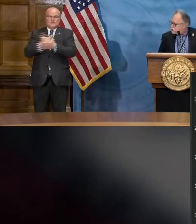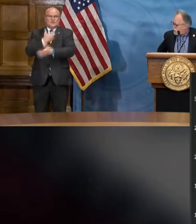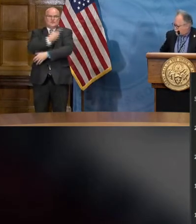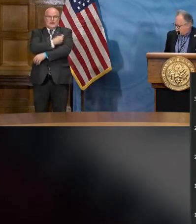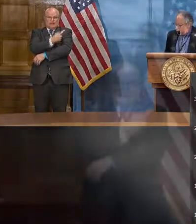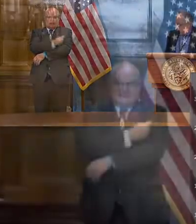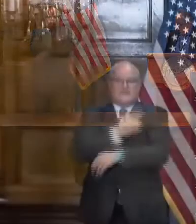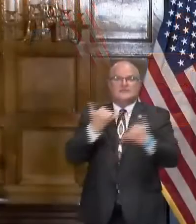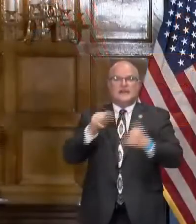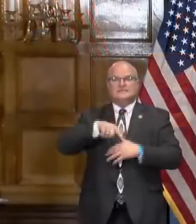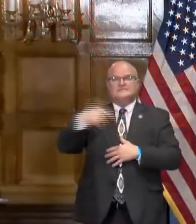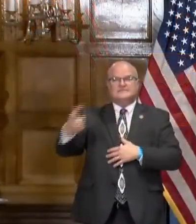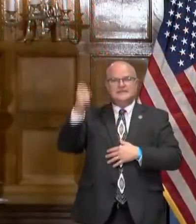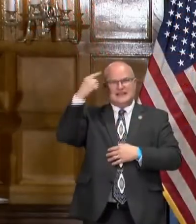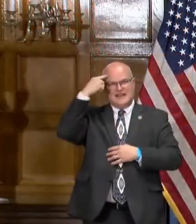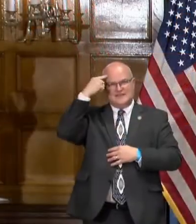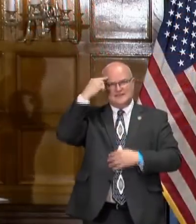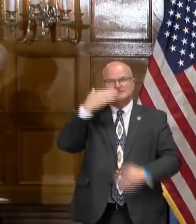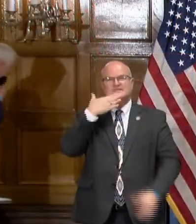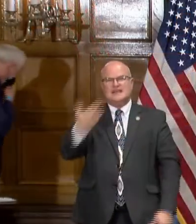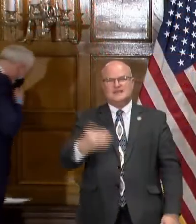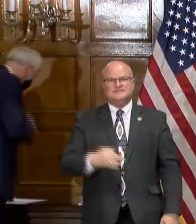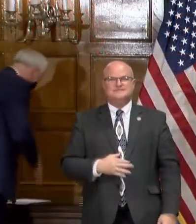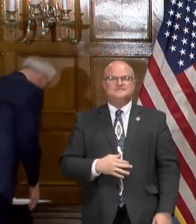here and turn it back over to the governor. Thank you, Governor.